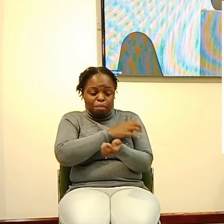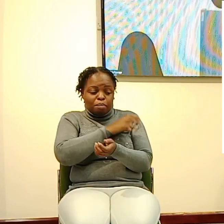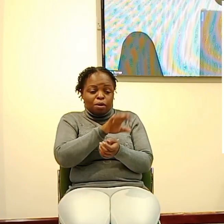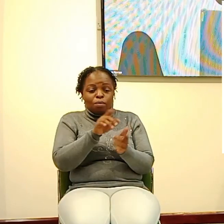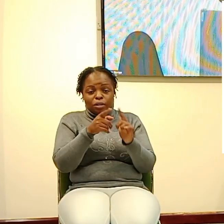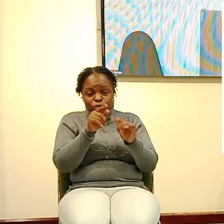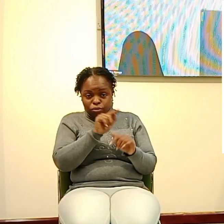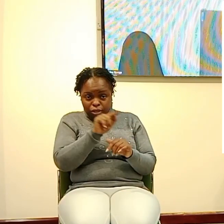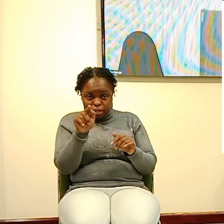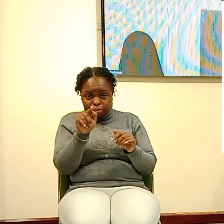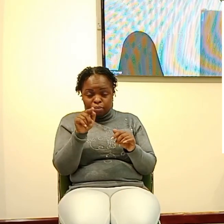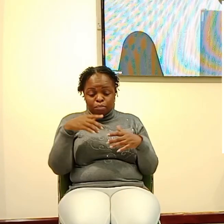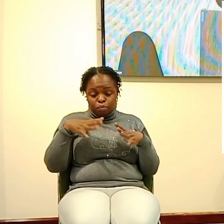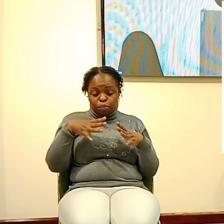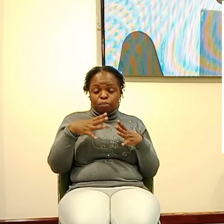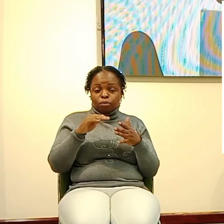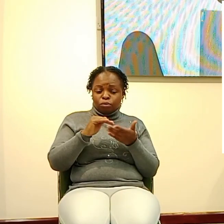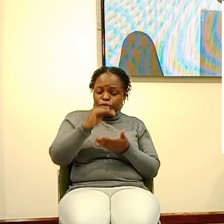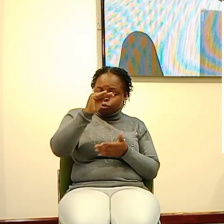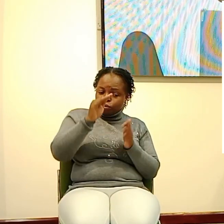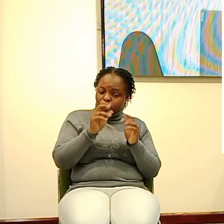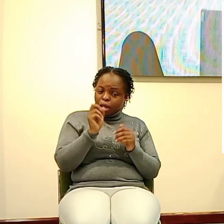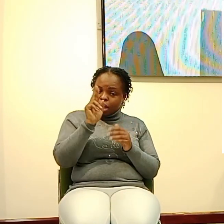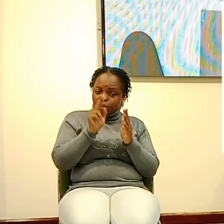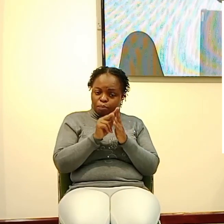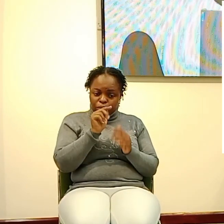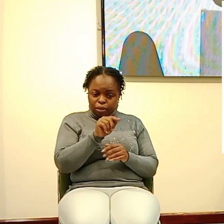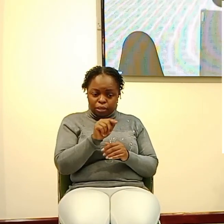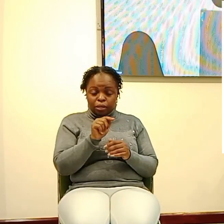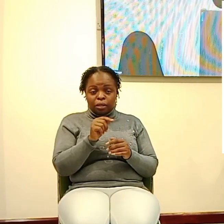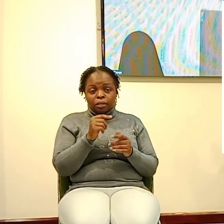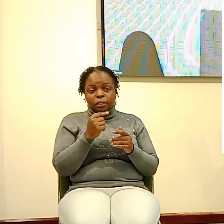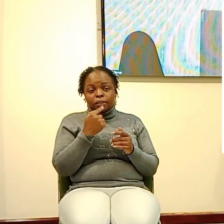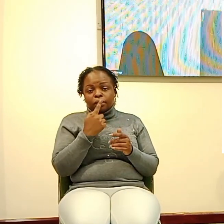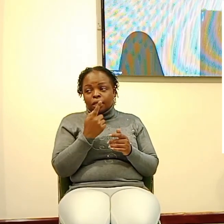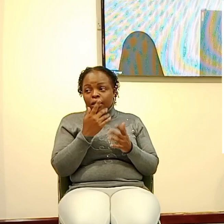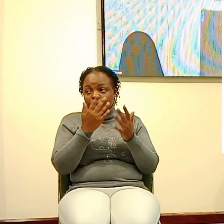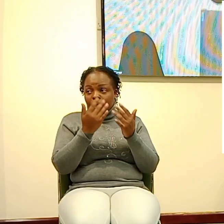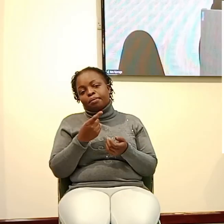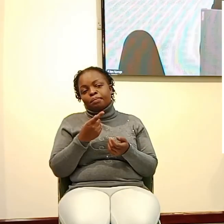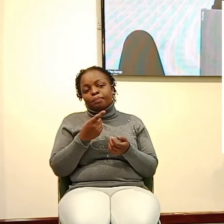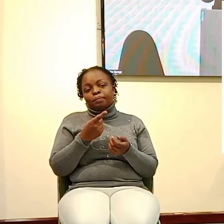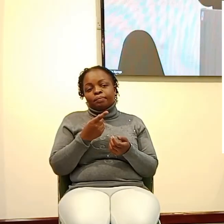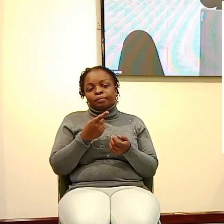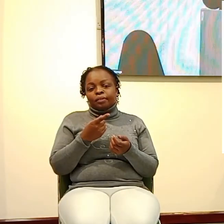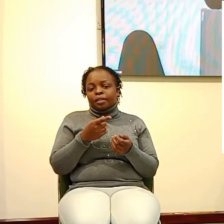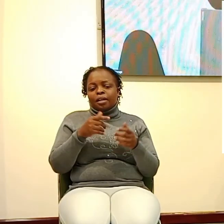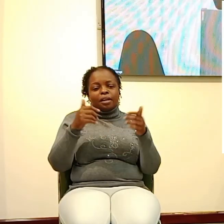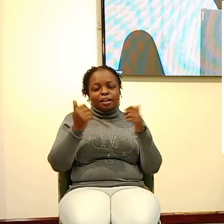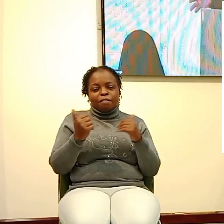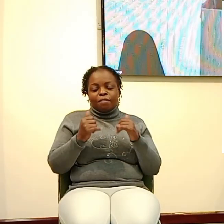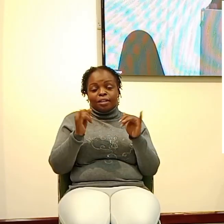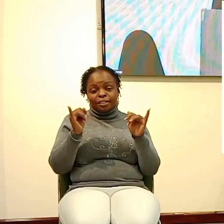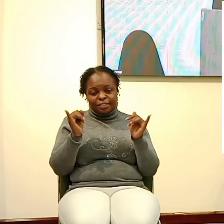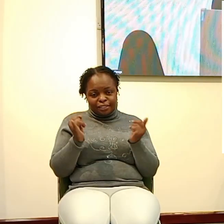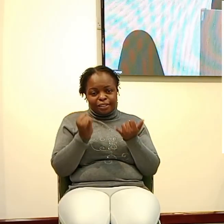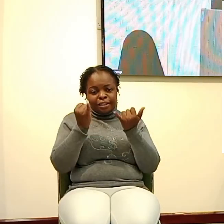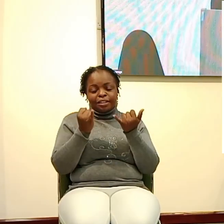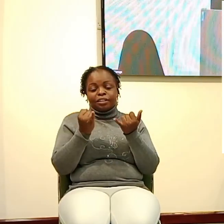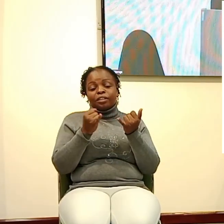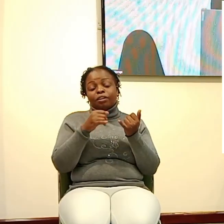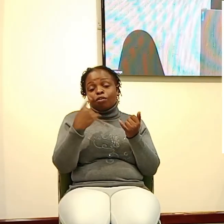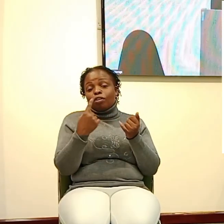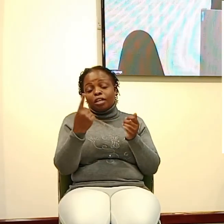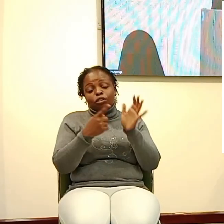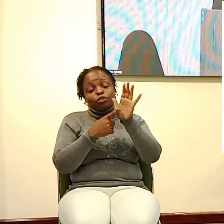so people grow up with this. And even till now, when you look at our world around, they don't even try to show, they'll show women when they